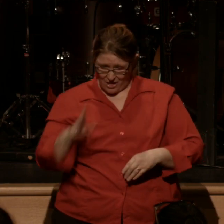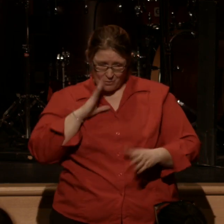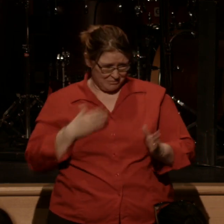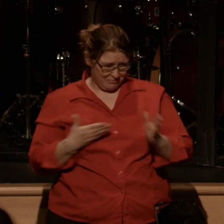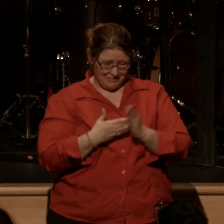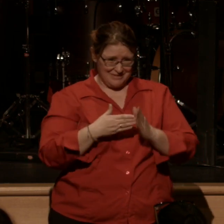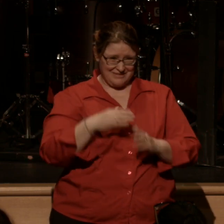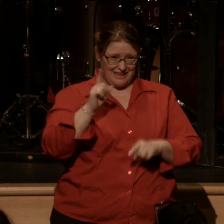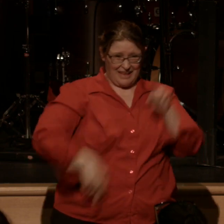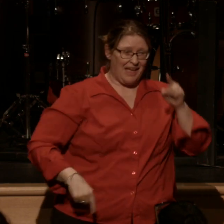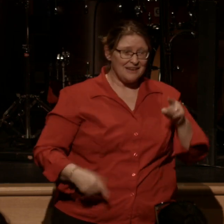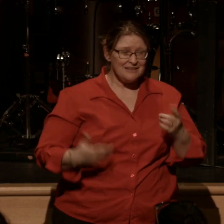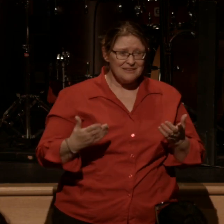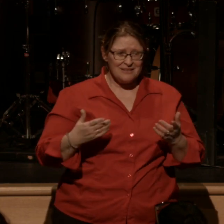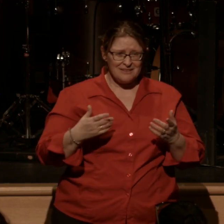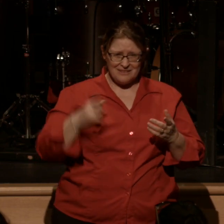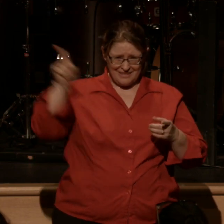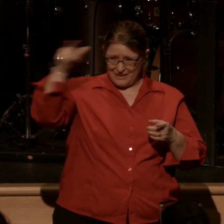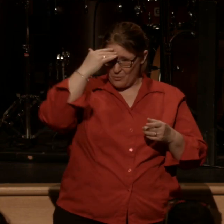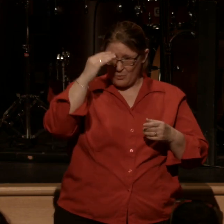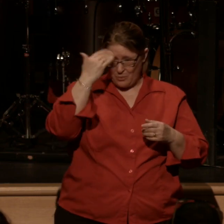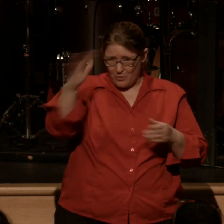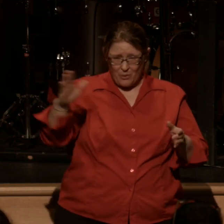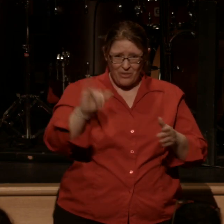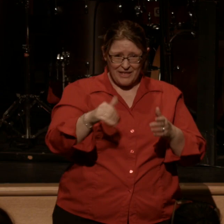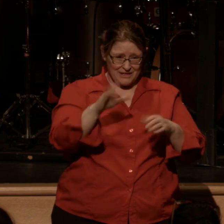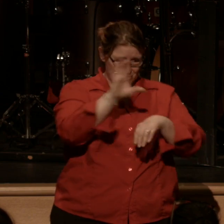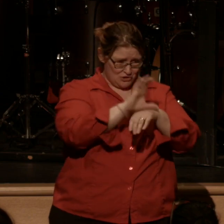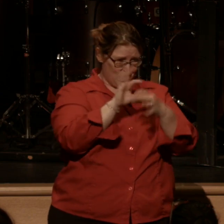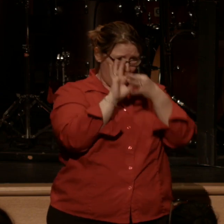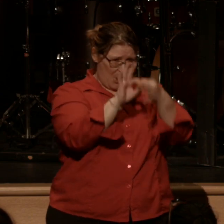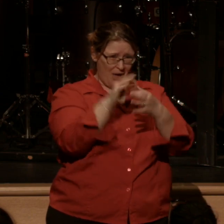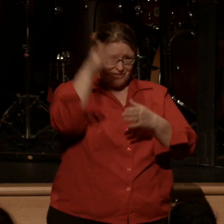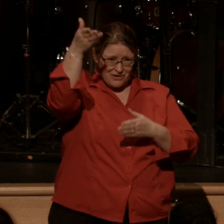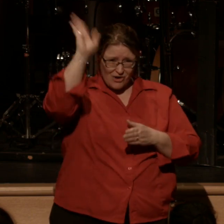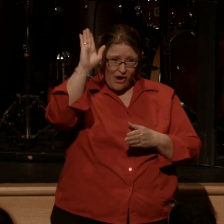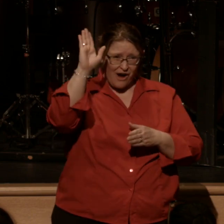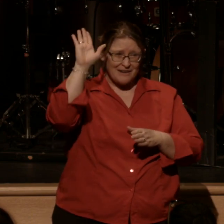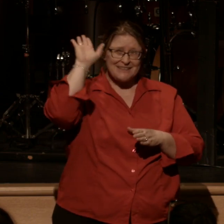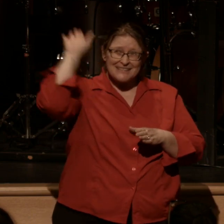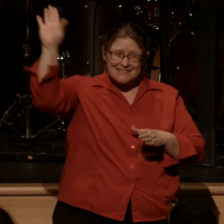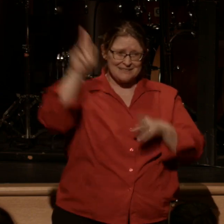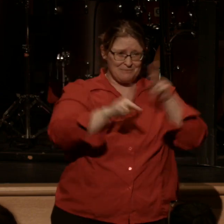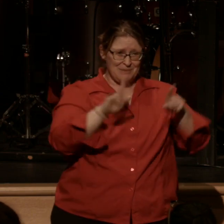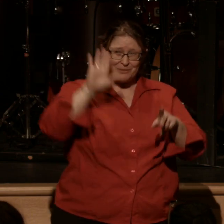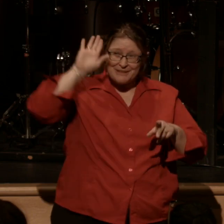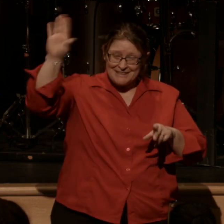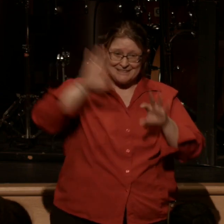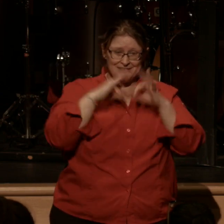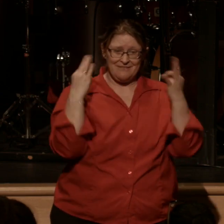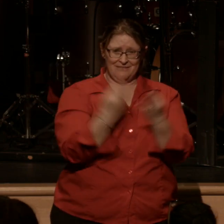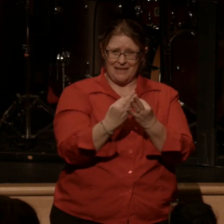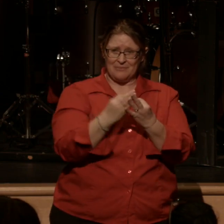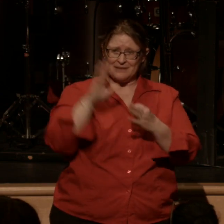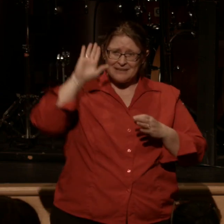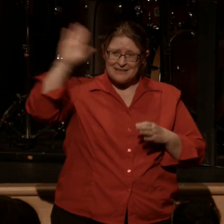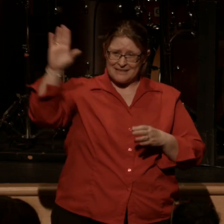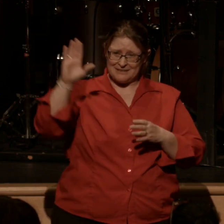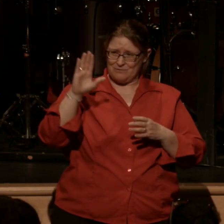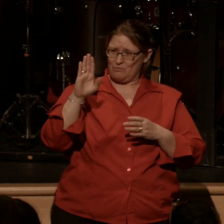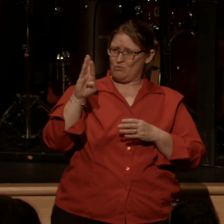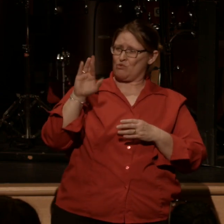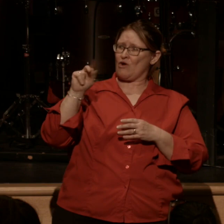it? Do they not know that the church belongs to God, that it's his people, his family, his